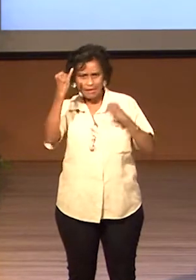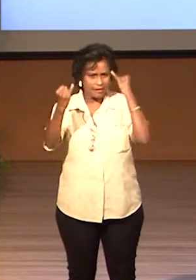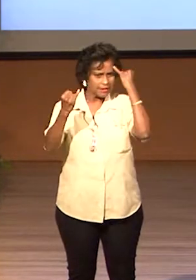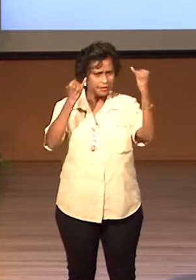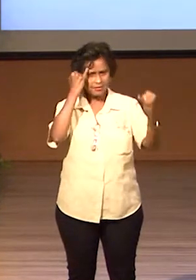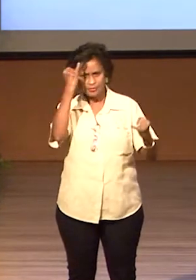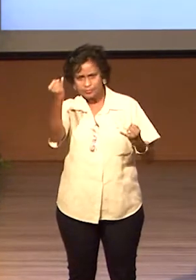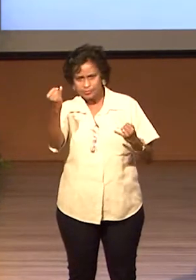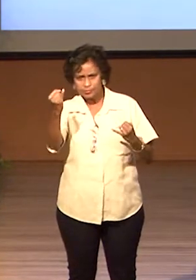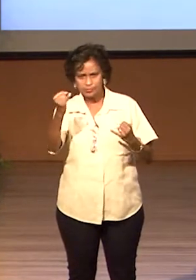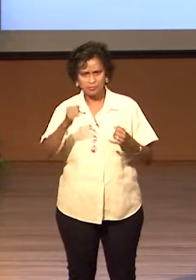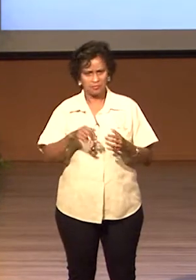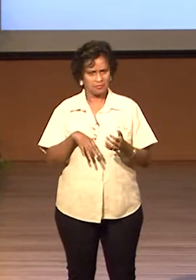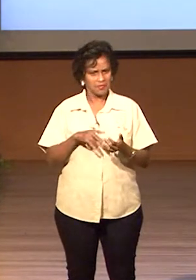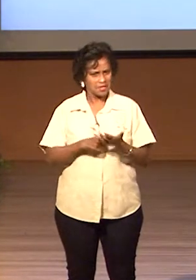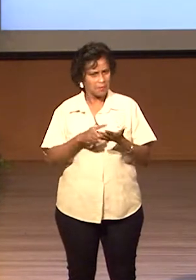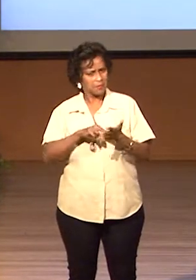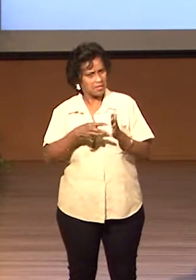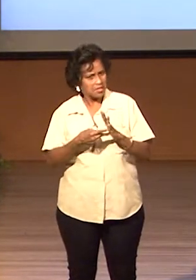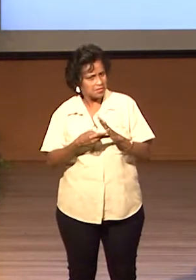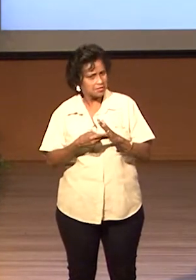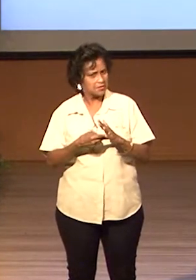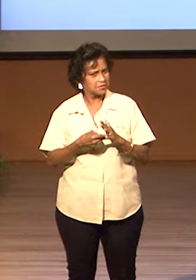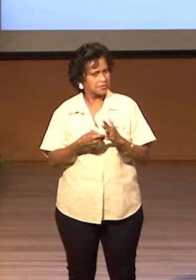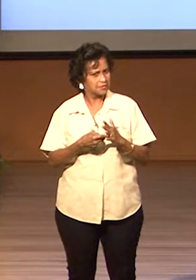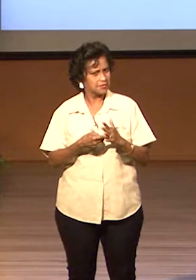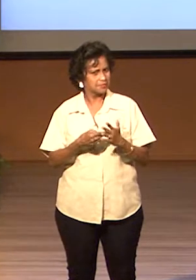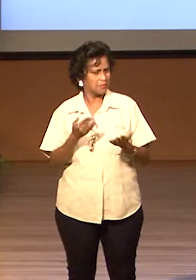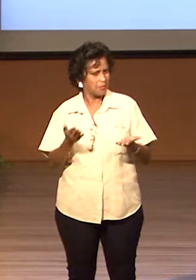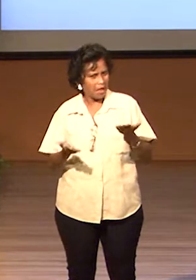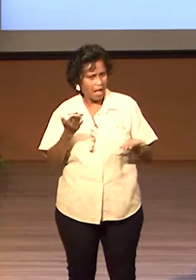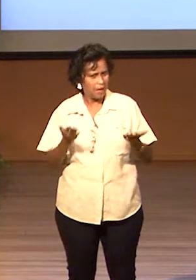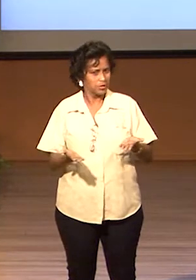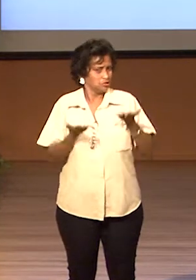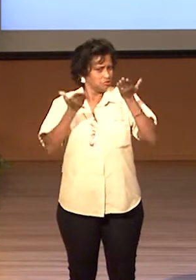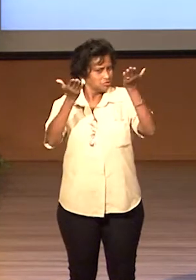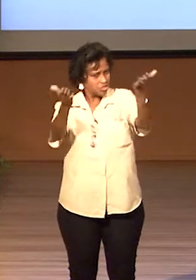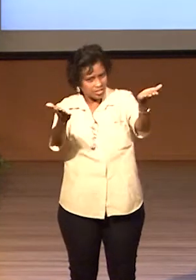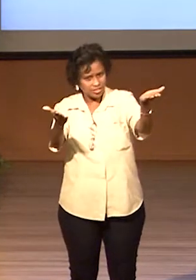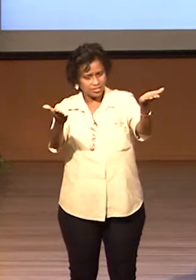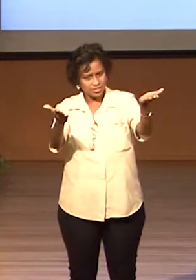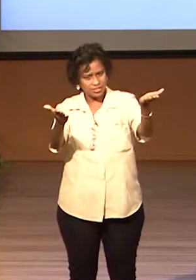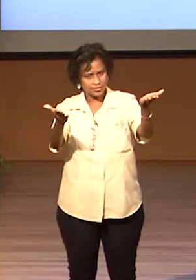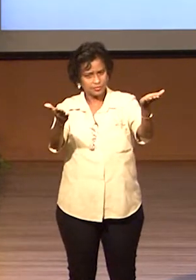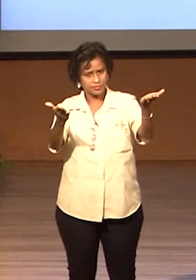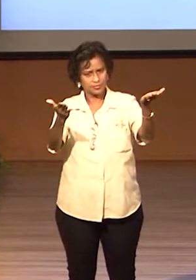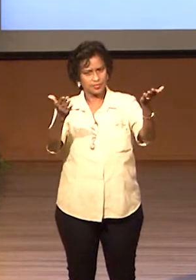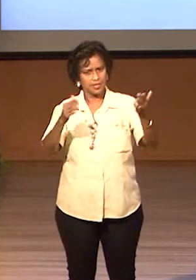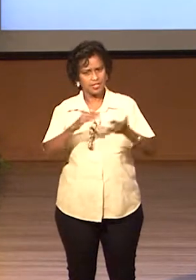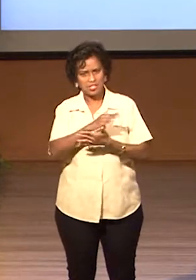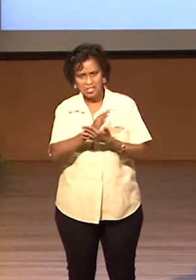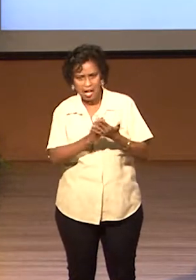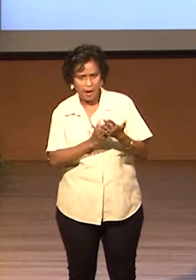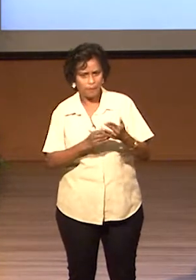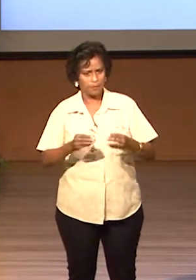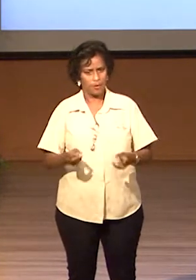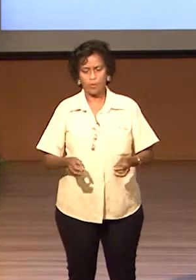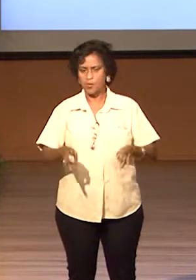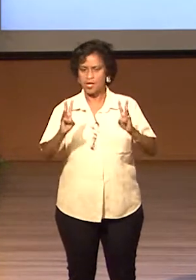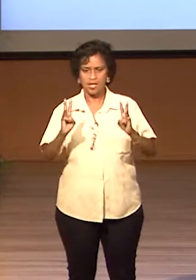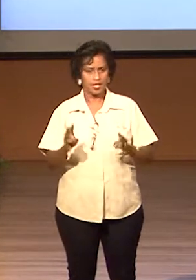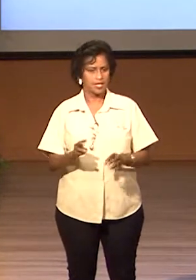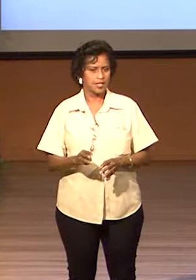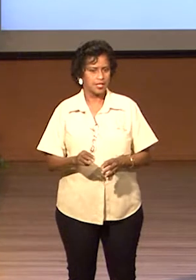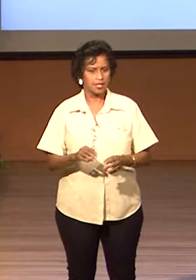And that word absolute is important because it suggests that the difference in some ways cannot be bridged, which of course